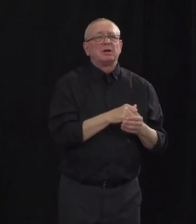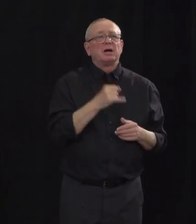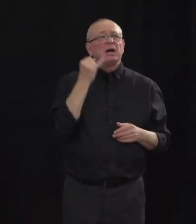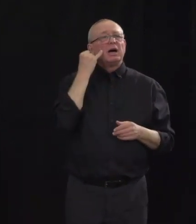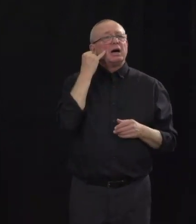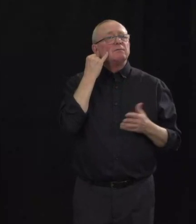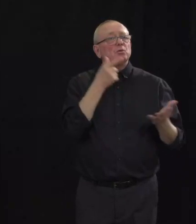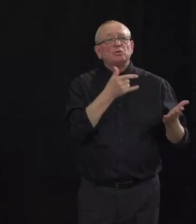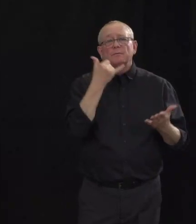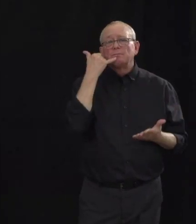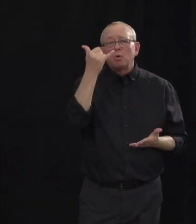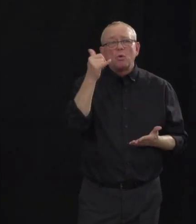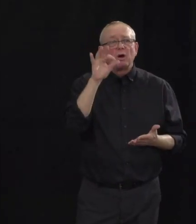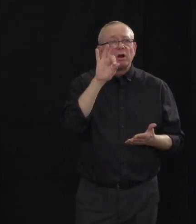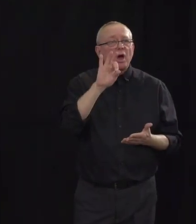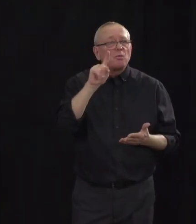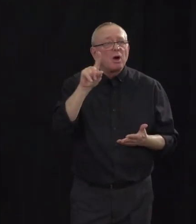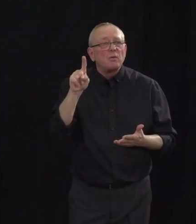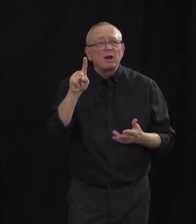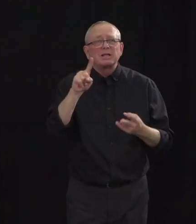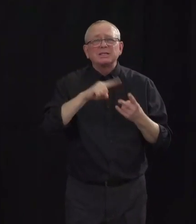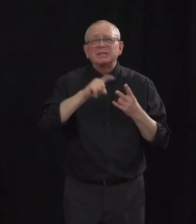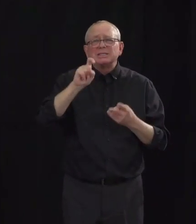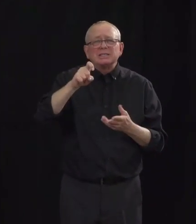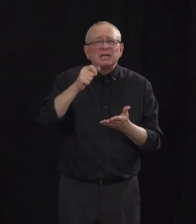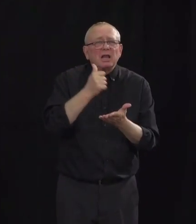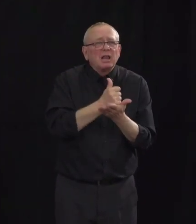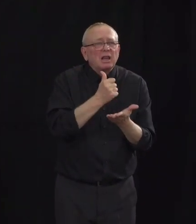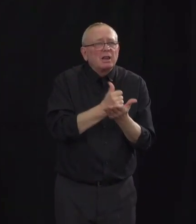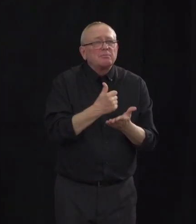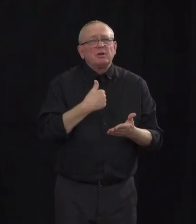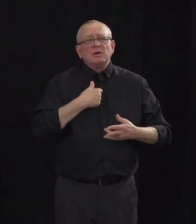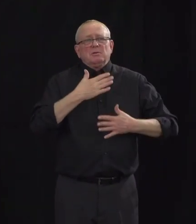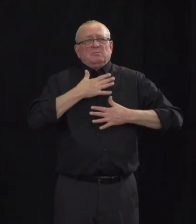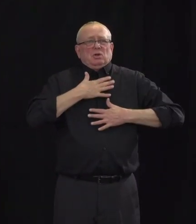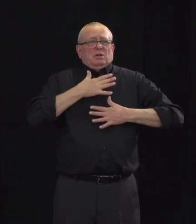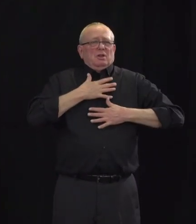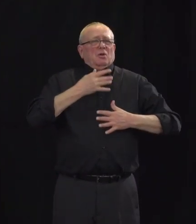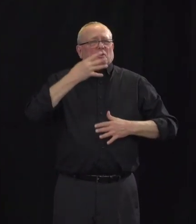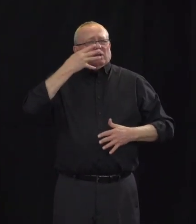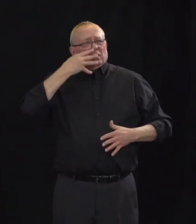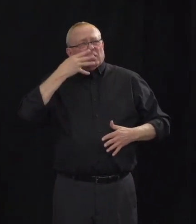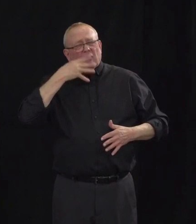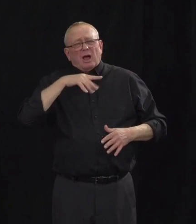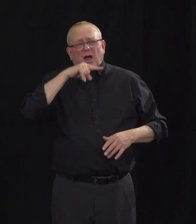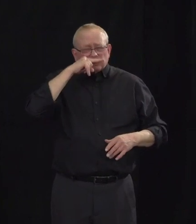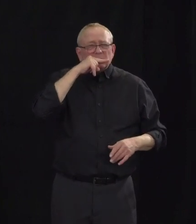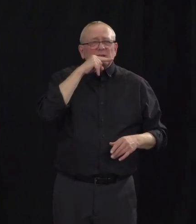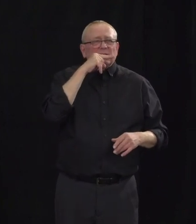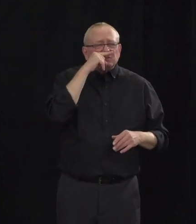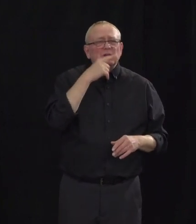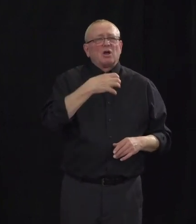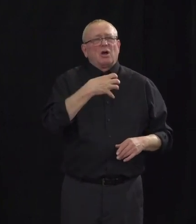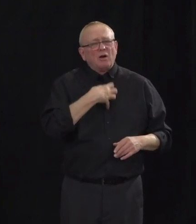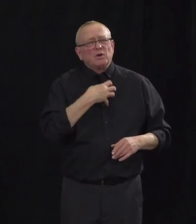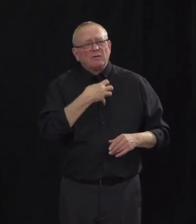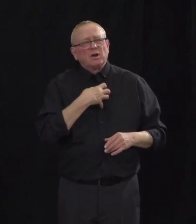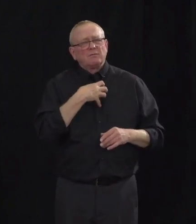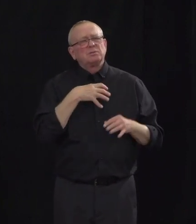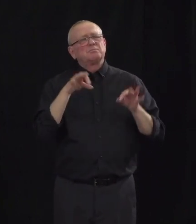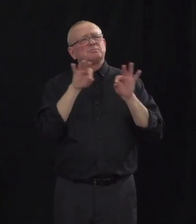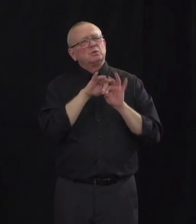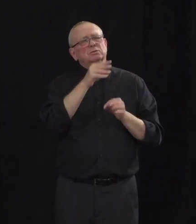runny nose, cough, or difficulty breathing. This will mean that workers can help you while protecting themselves and preventing